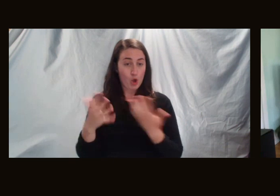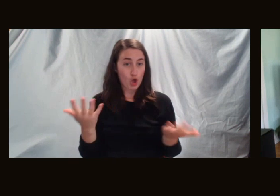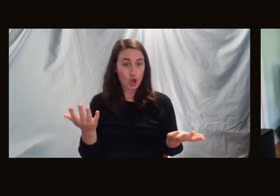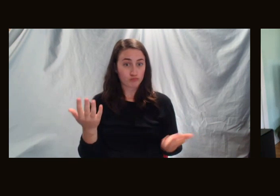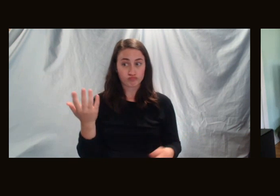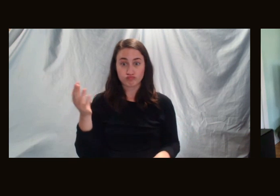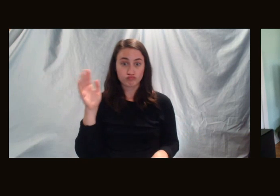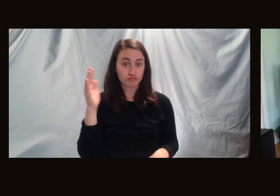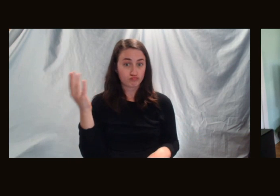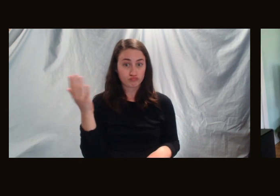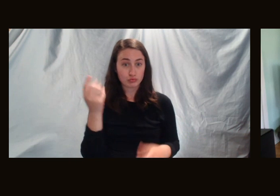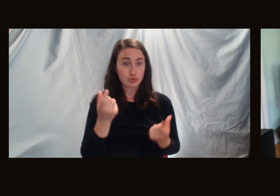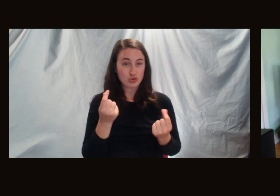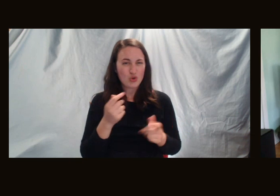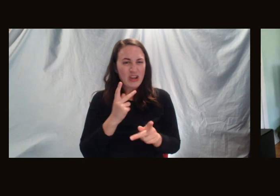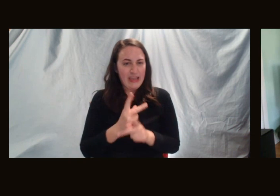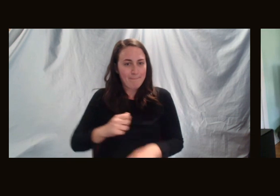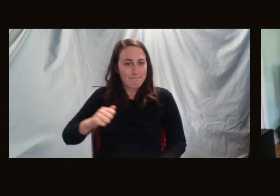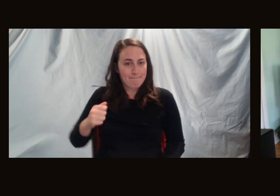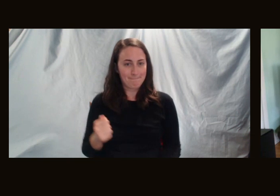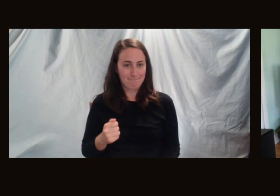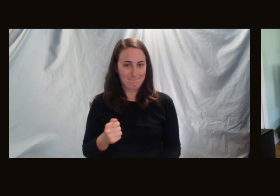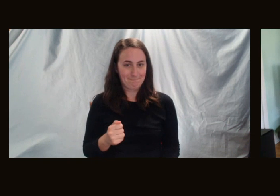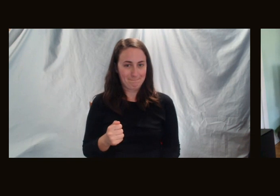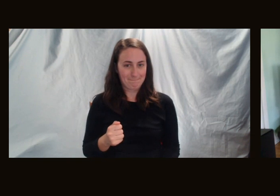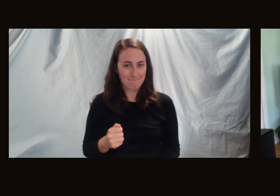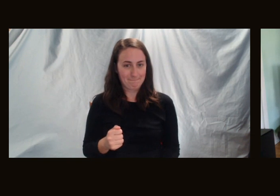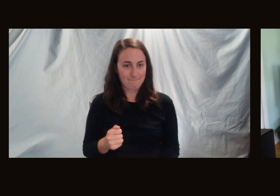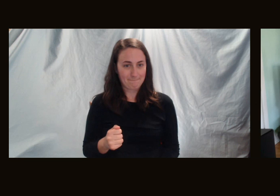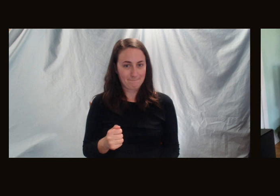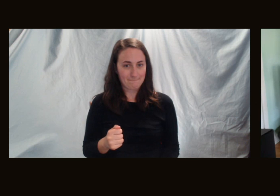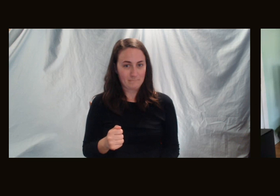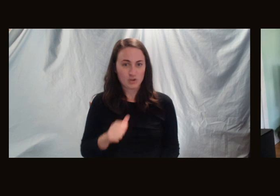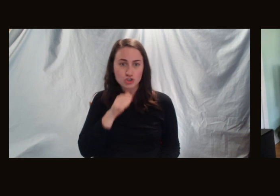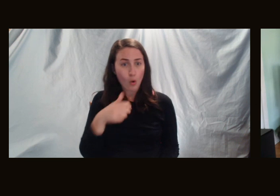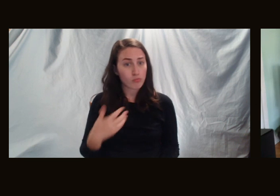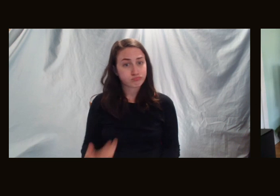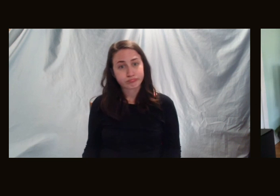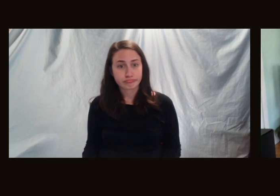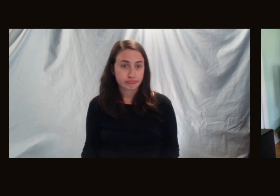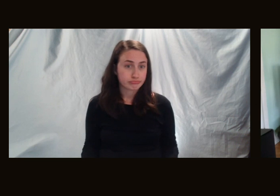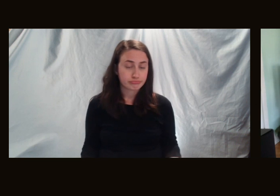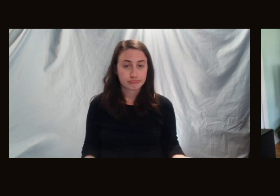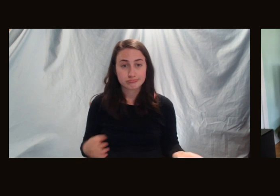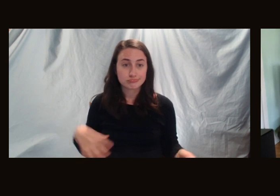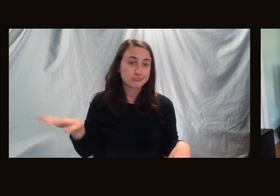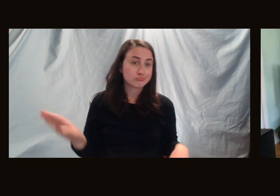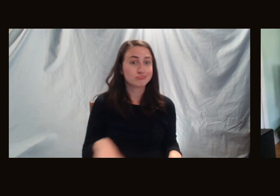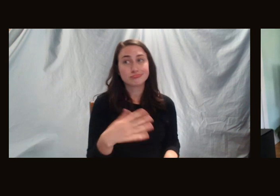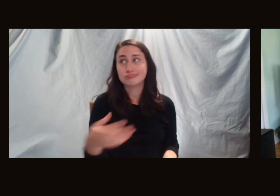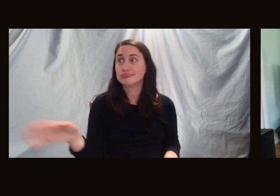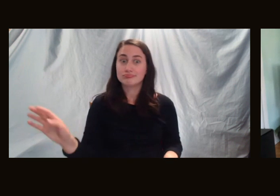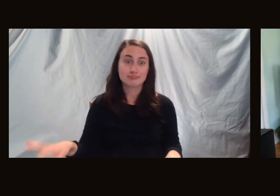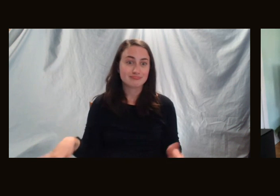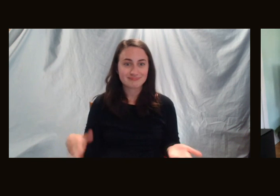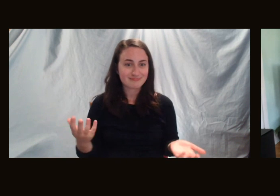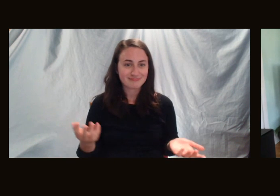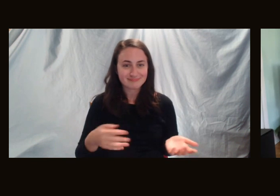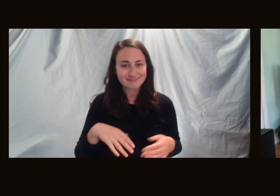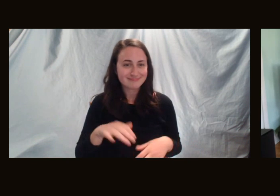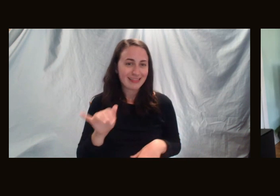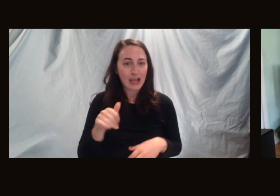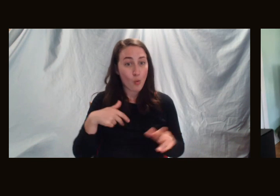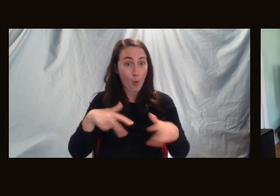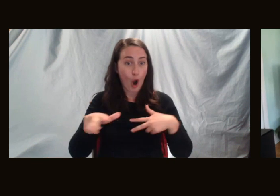other one's free, keep it here in basic position. Don't allow it to just swing down like you would when you're